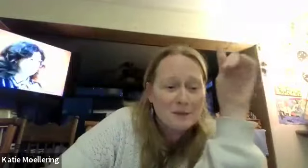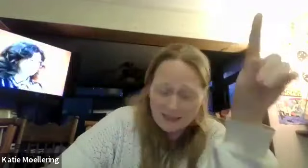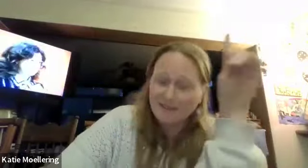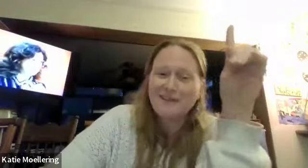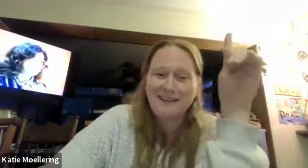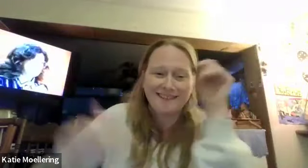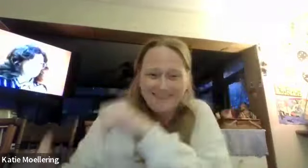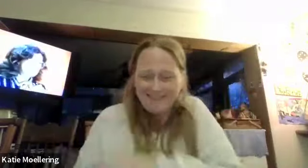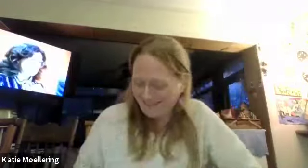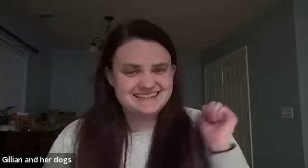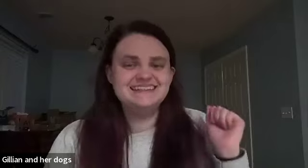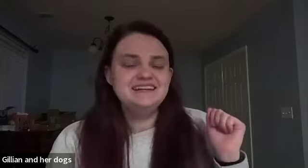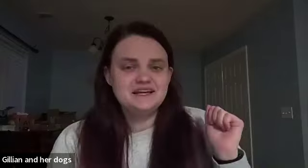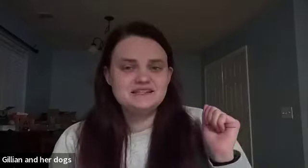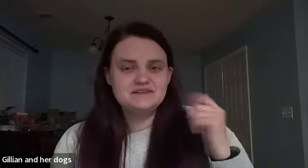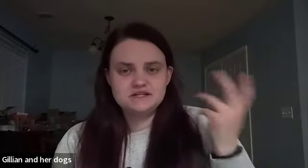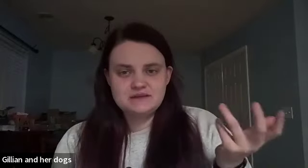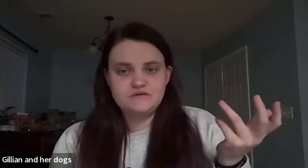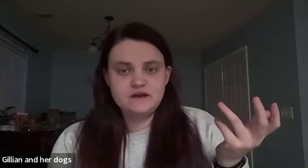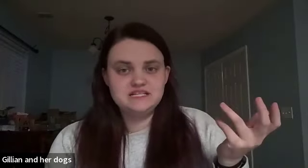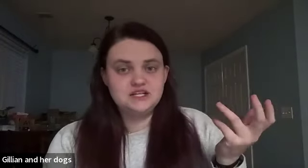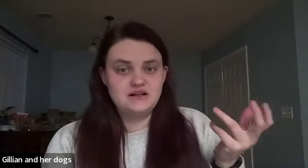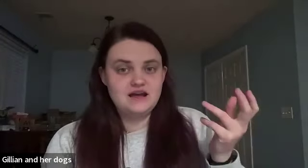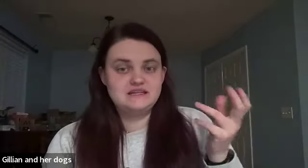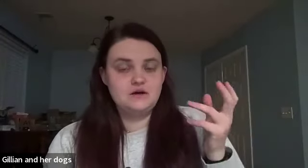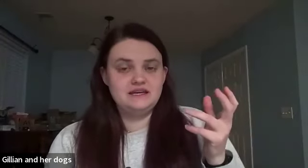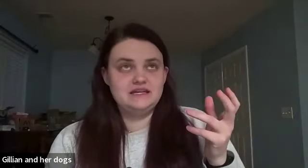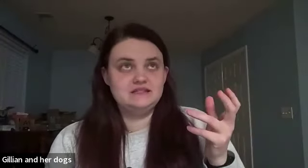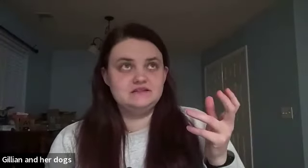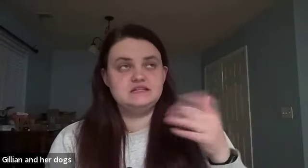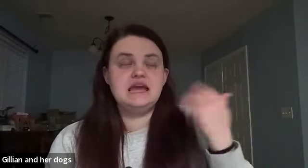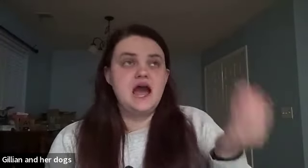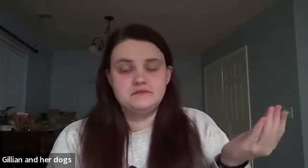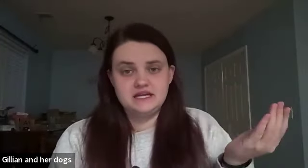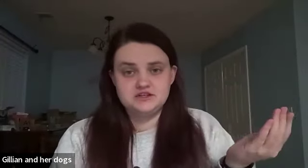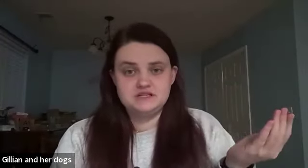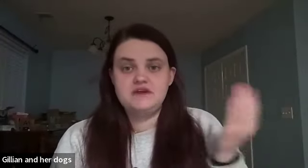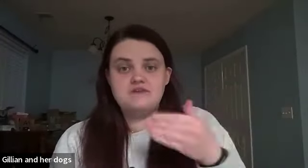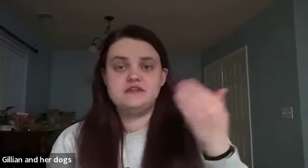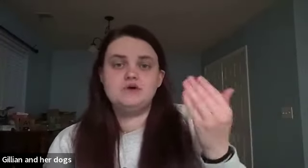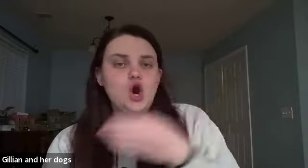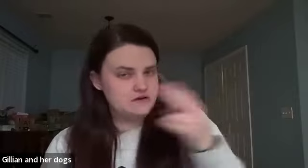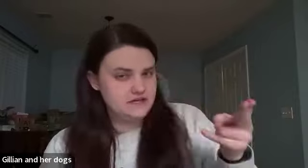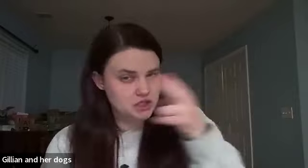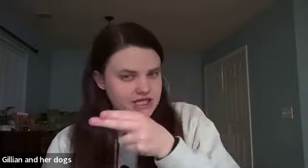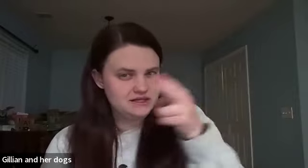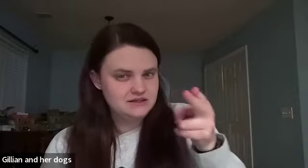was saying the right thing. Yes. Because like, for example, if I'm teaching a class and all my kids, let's say half of my kids are deaf, half of them are hard of hearing.